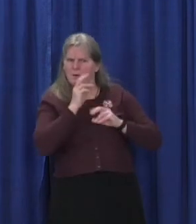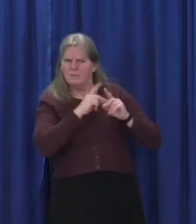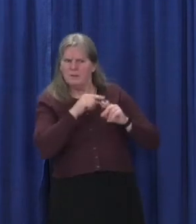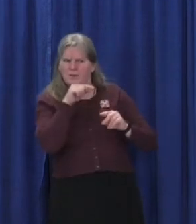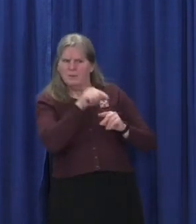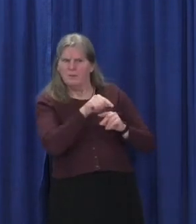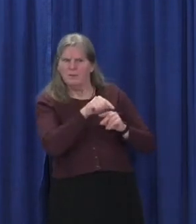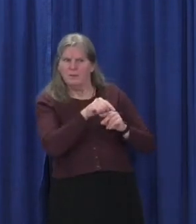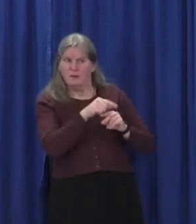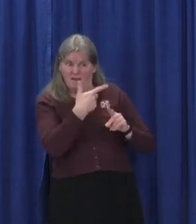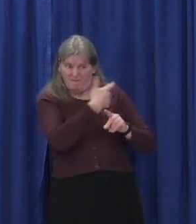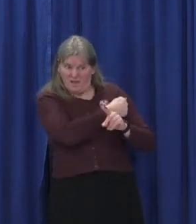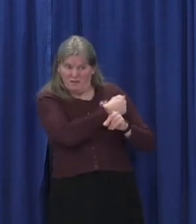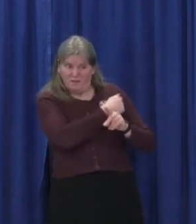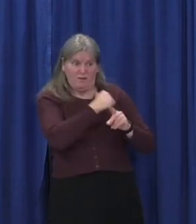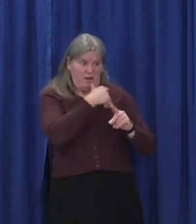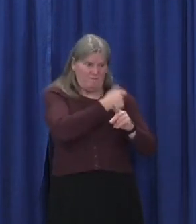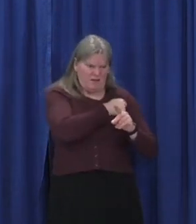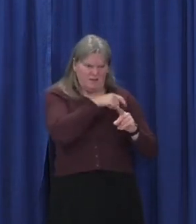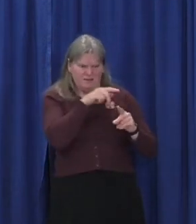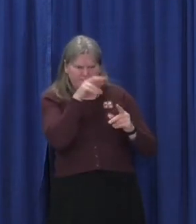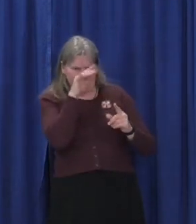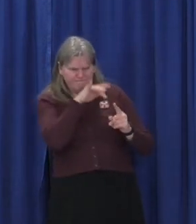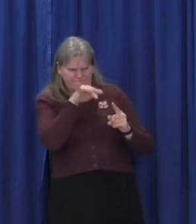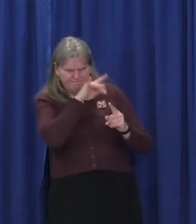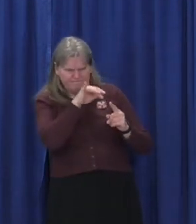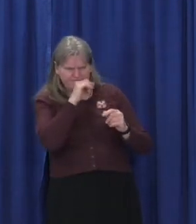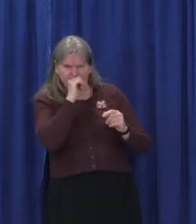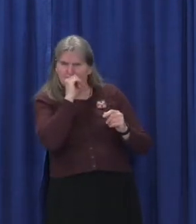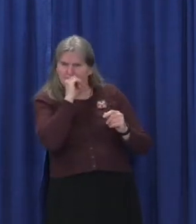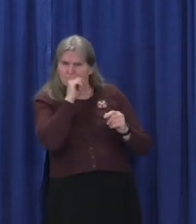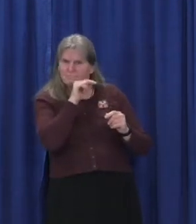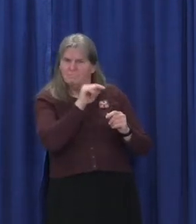gathering with are vaccinated? And